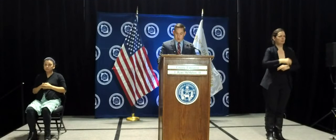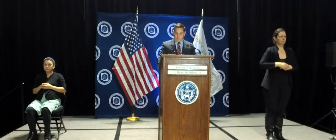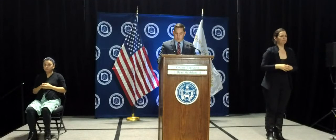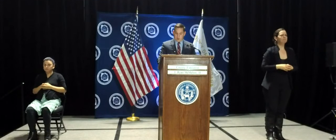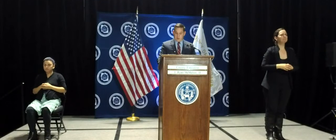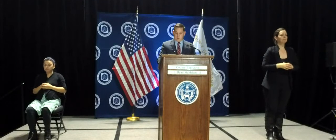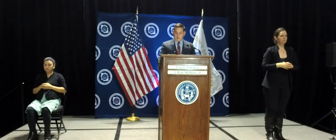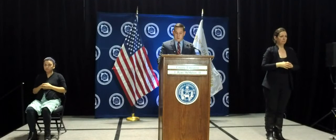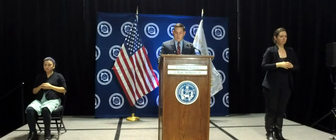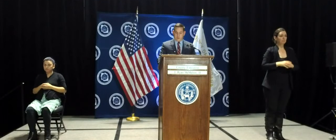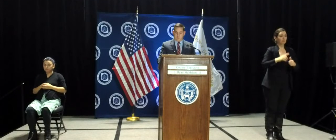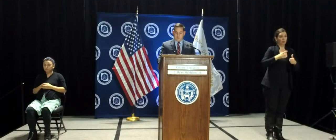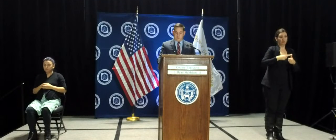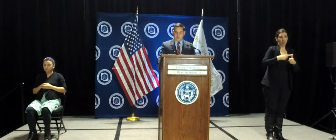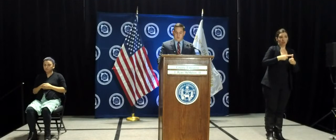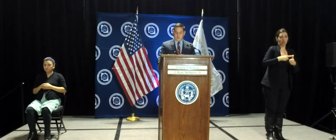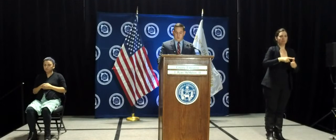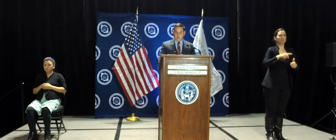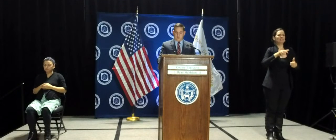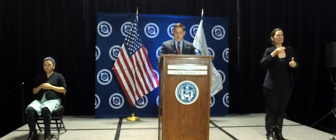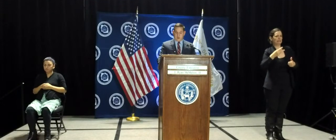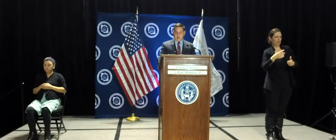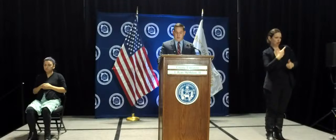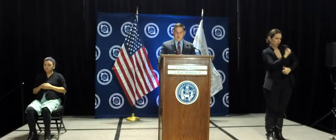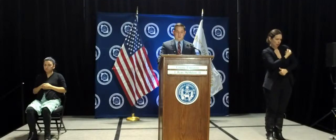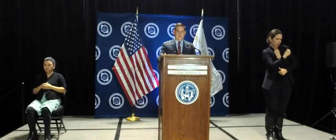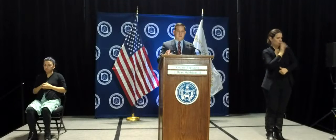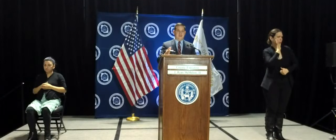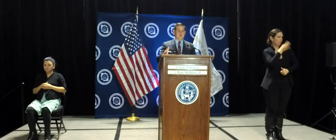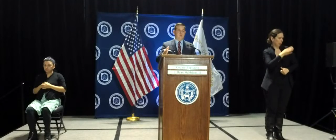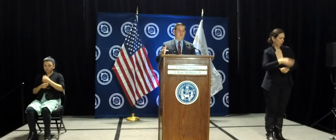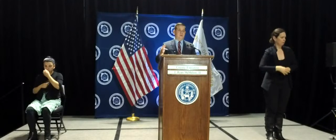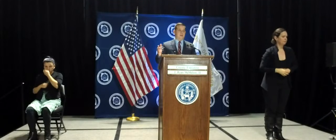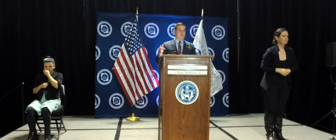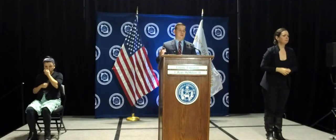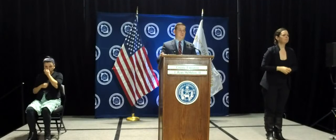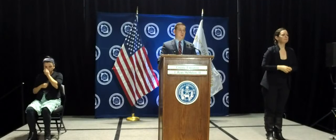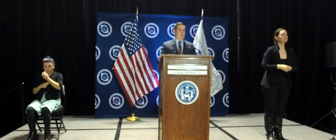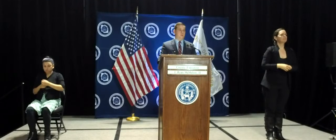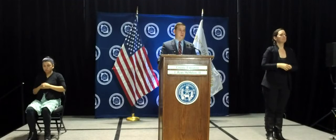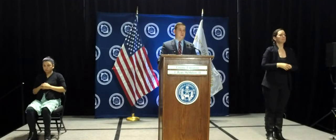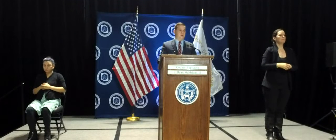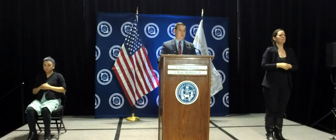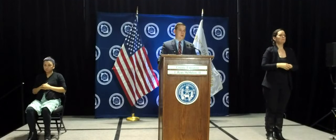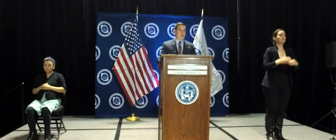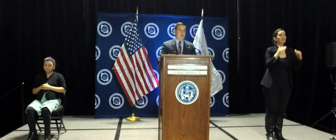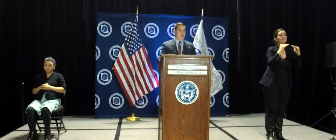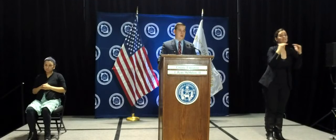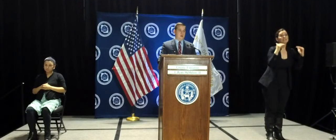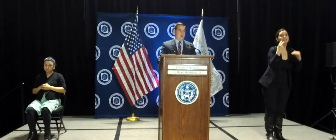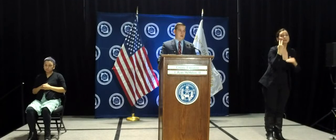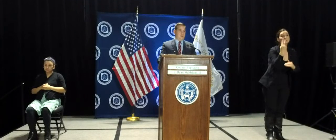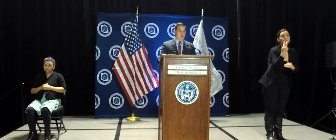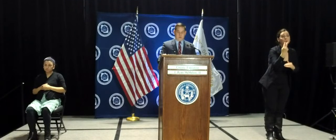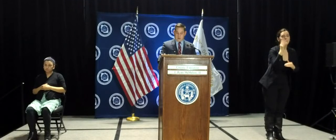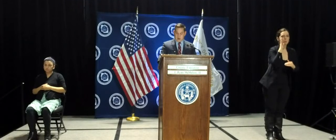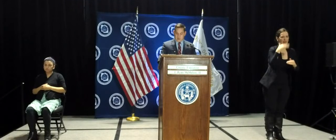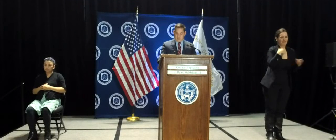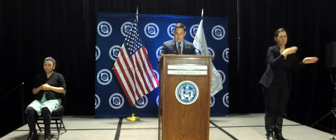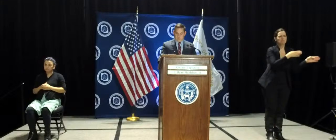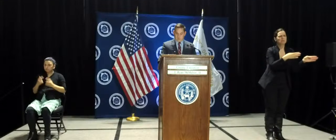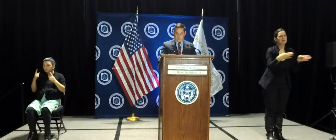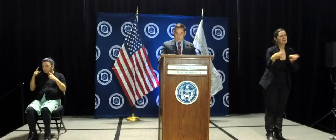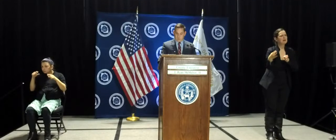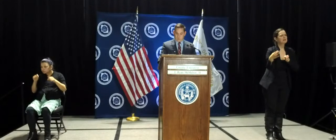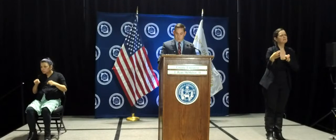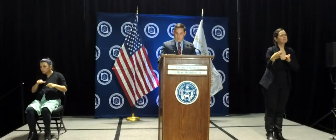2, but it looks like we'll be able to get into the phase 2 of the vaccination plan potentially in our county,